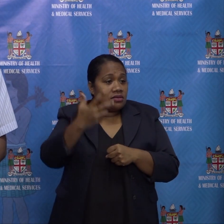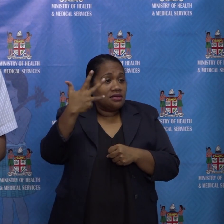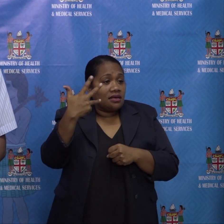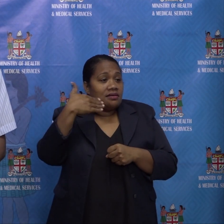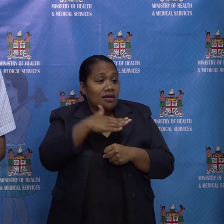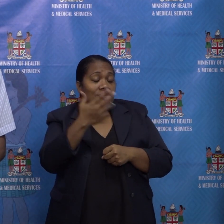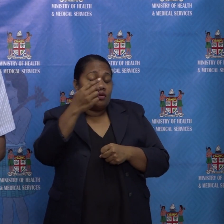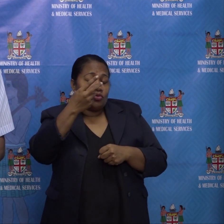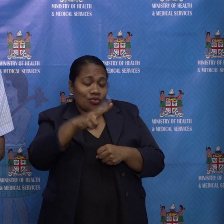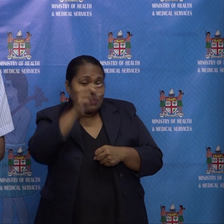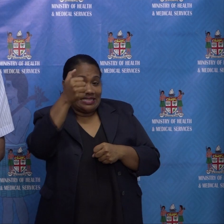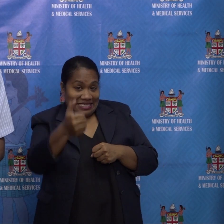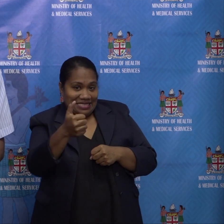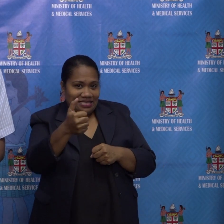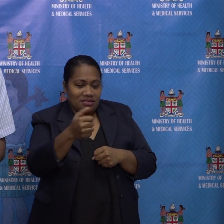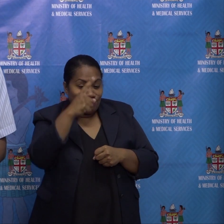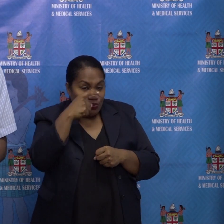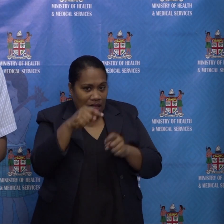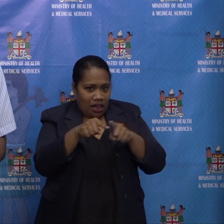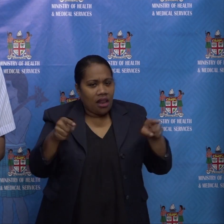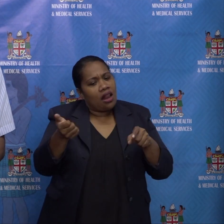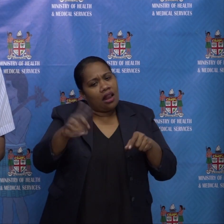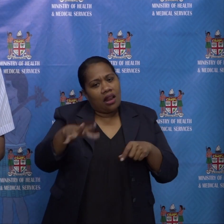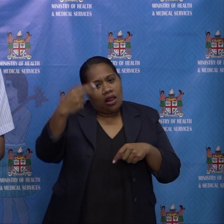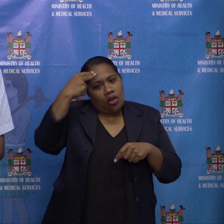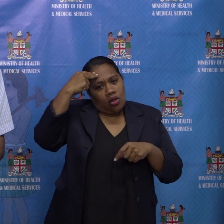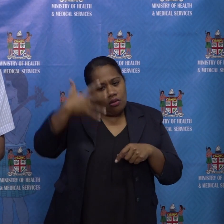34,926 individuals who have been screened,